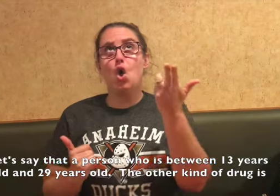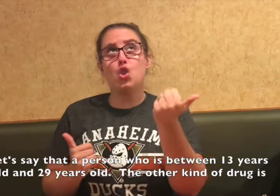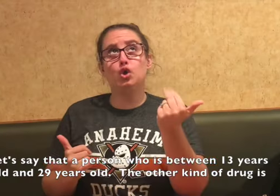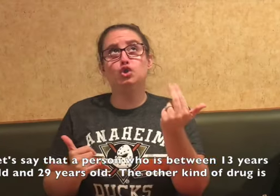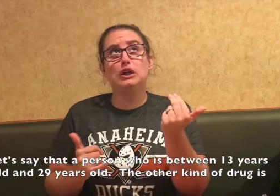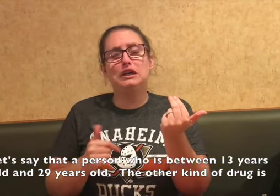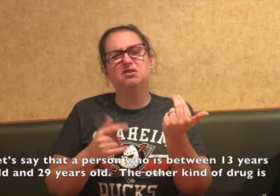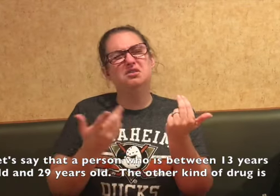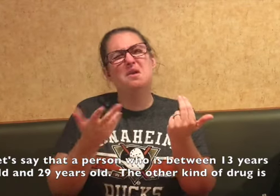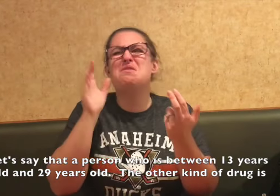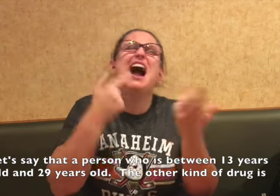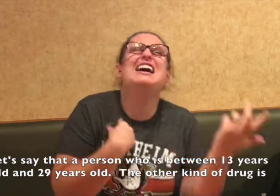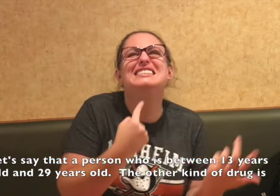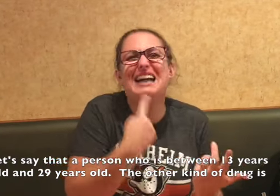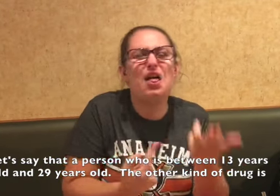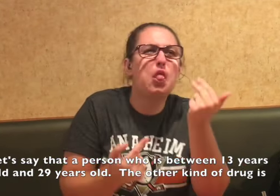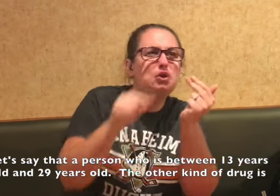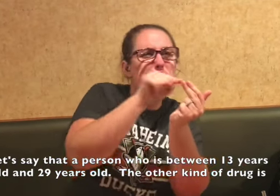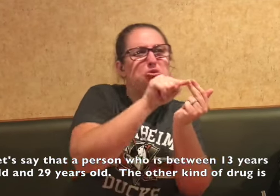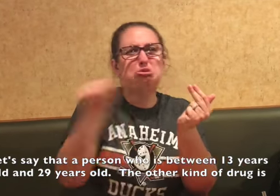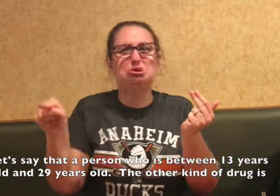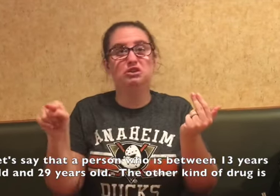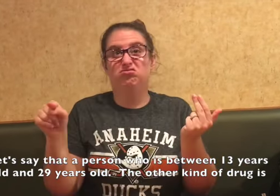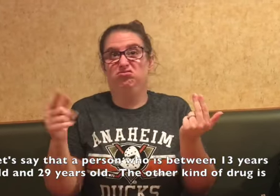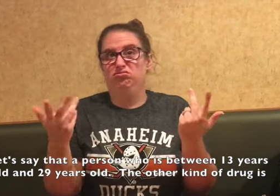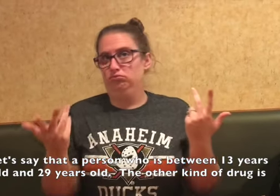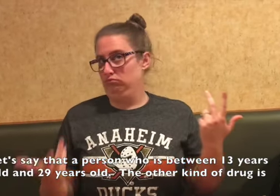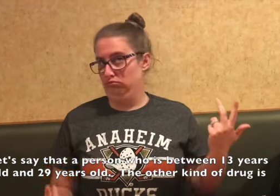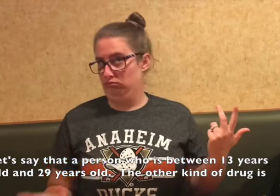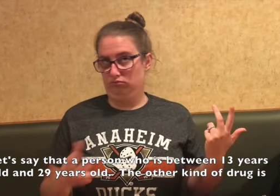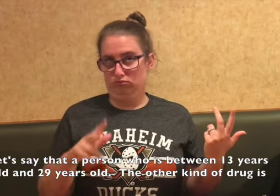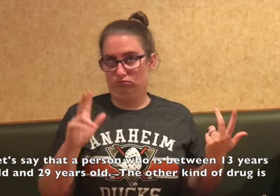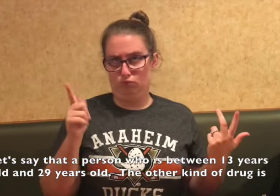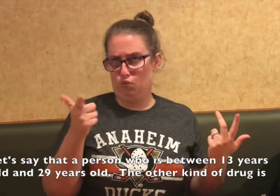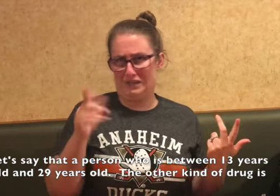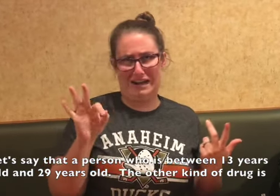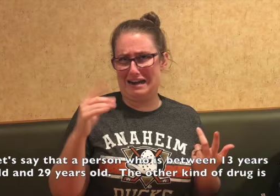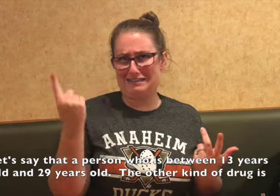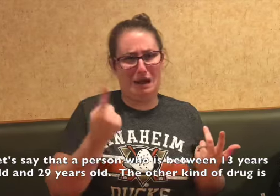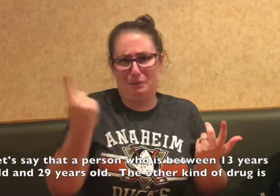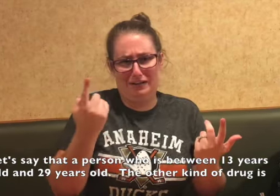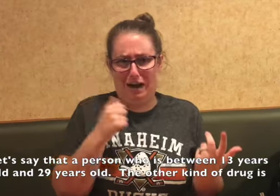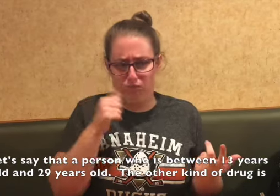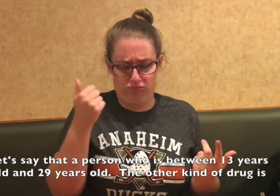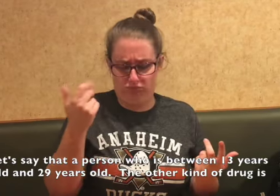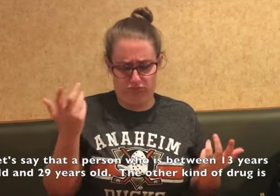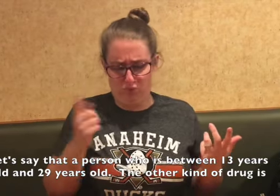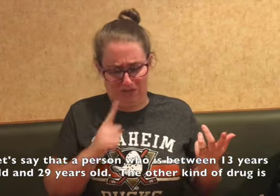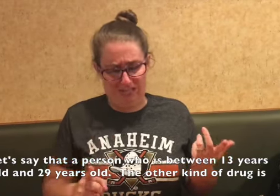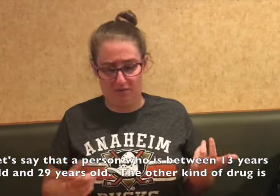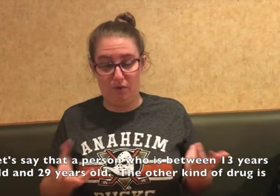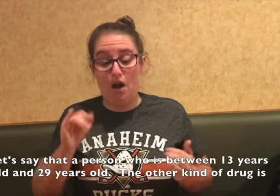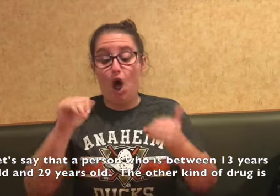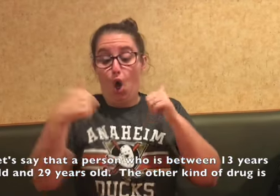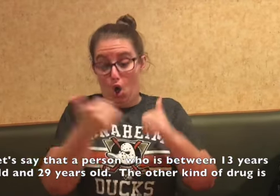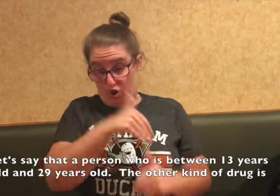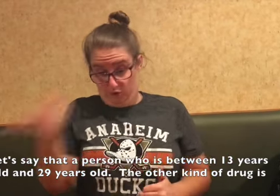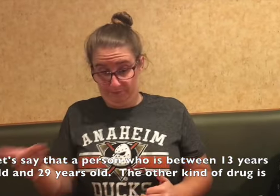Let's say that person who is between 13 and 29 years old, and the other kind of drug is,